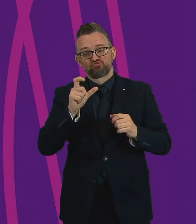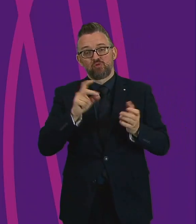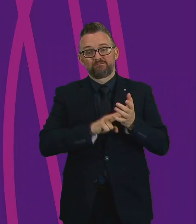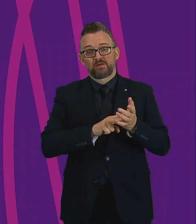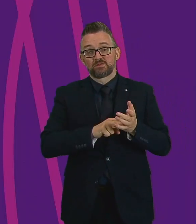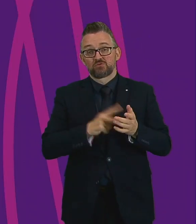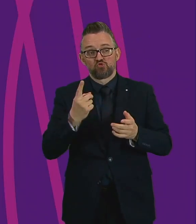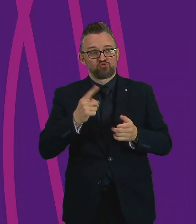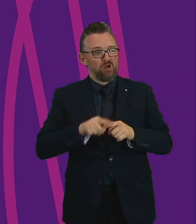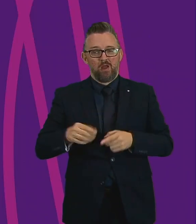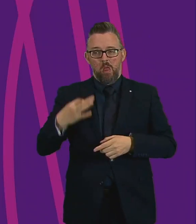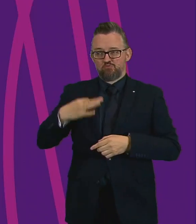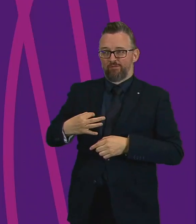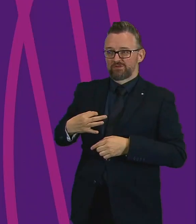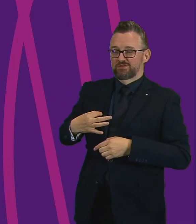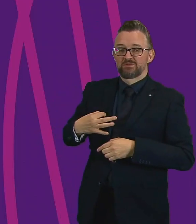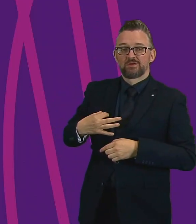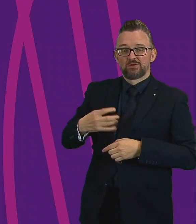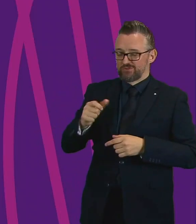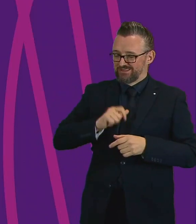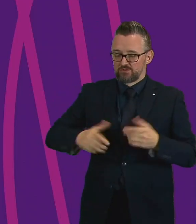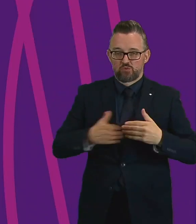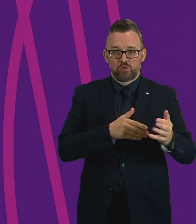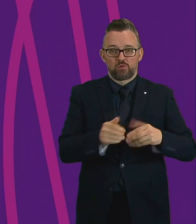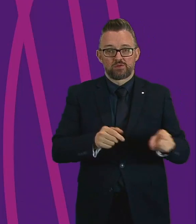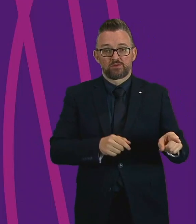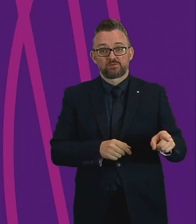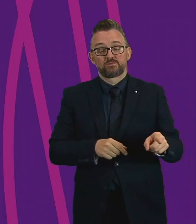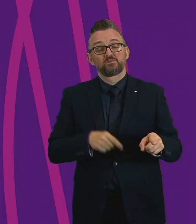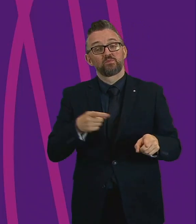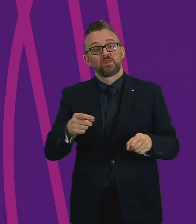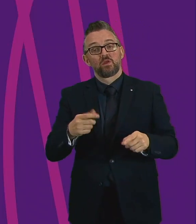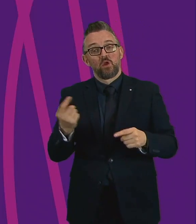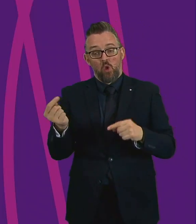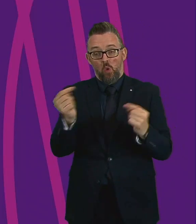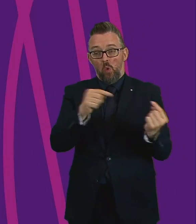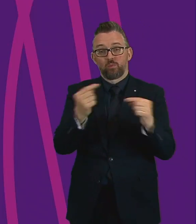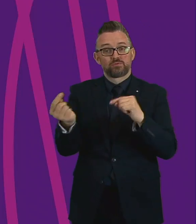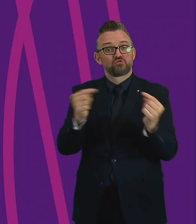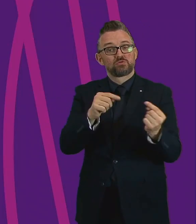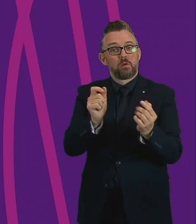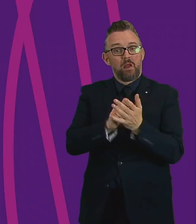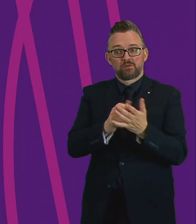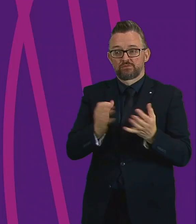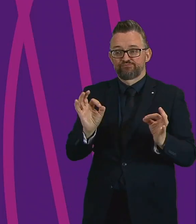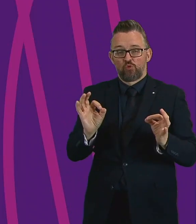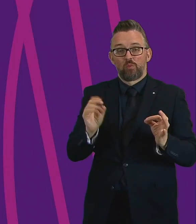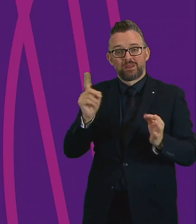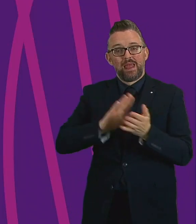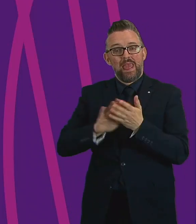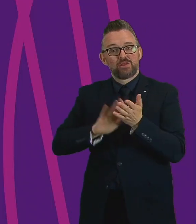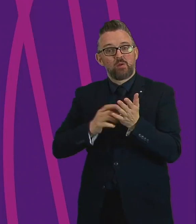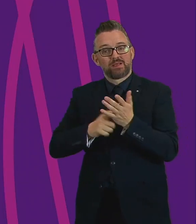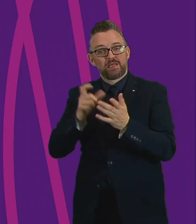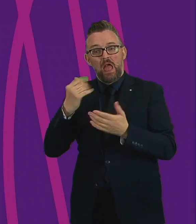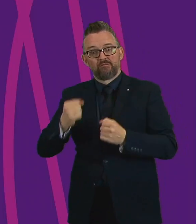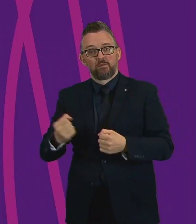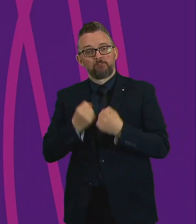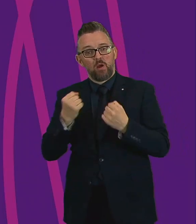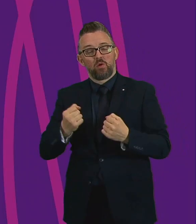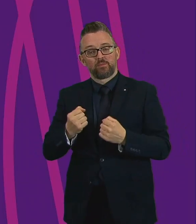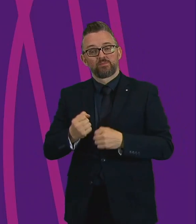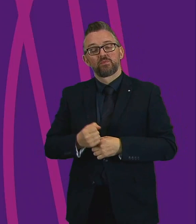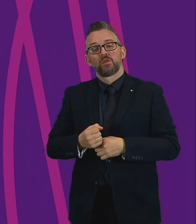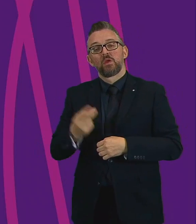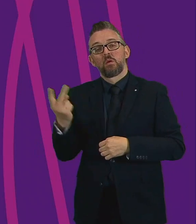tackled by the UK Government, which has the powers to act. The Competition and Markets Authority has little power, however HMRC has. In both world wars